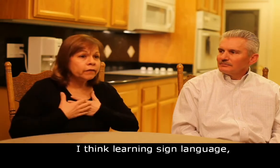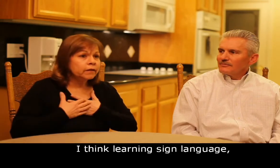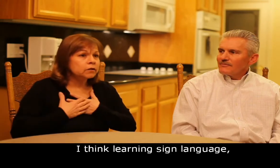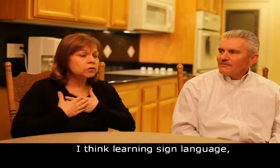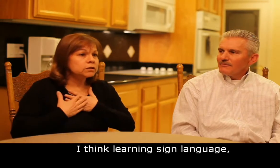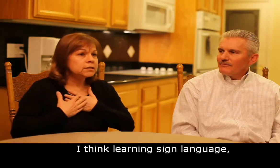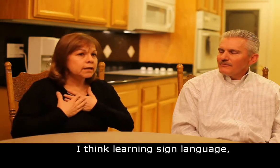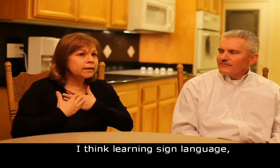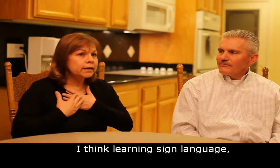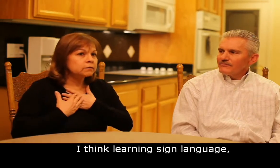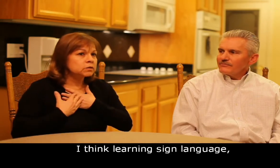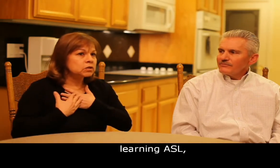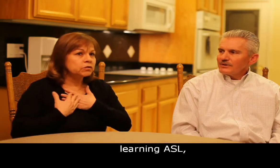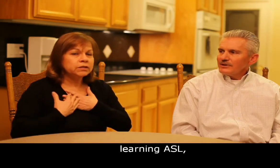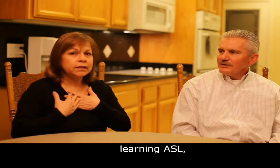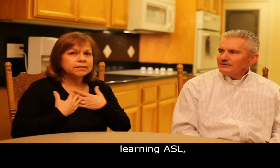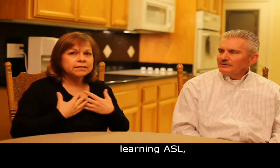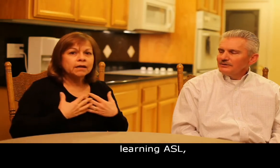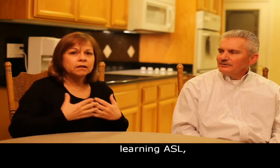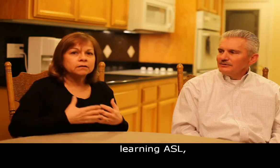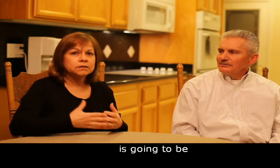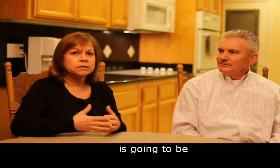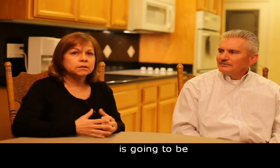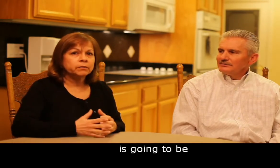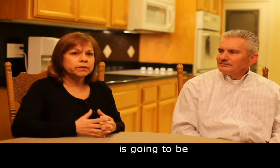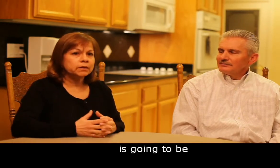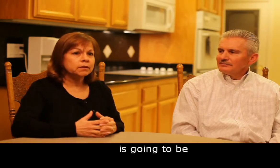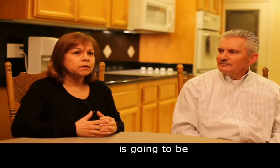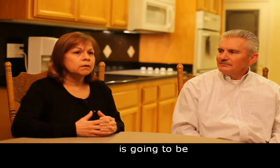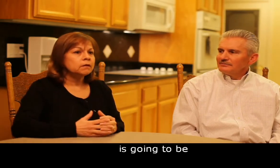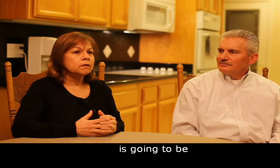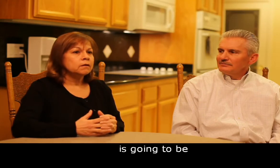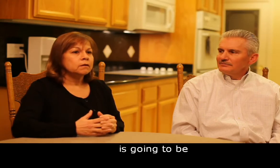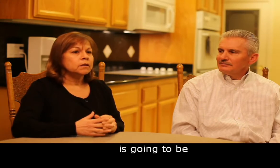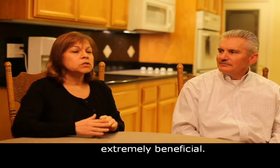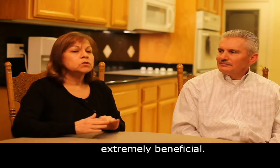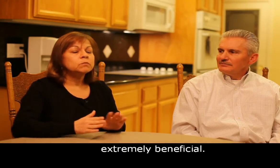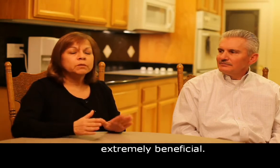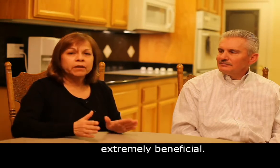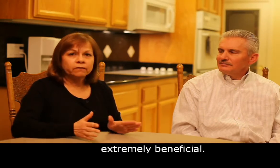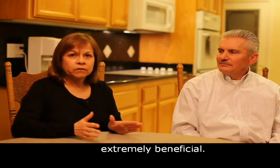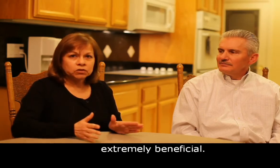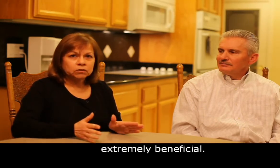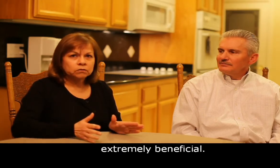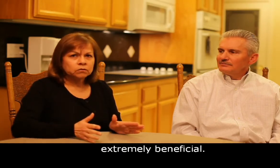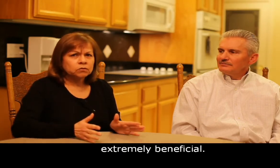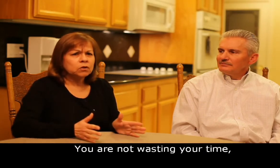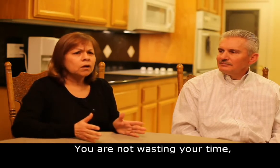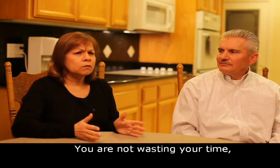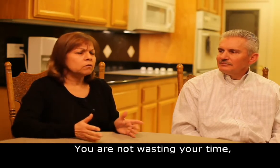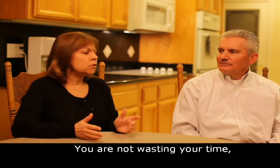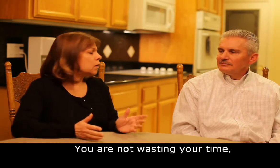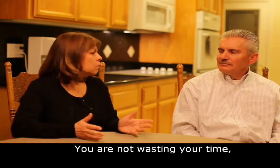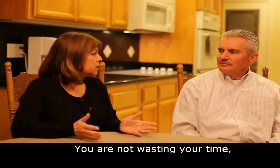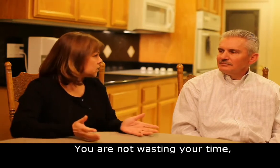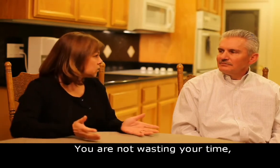think learning sign language, learning ASL is going to be extremely beneficial. You're not wasting your